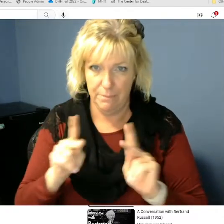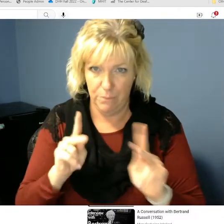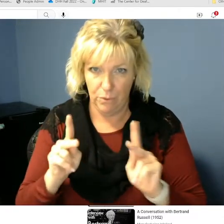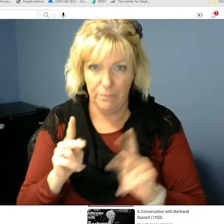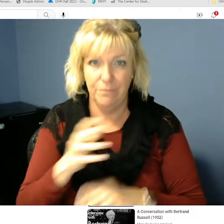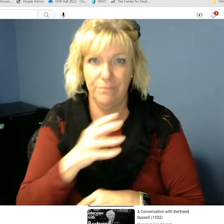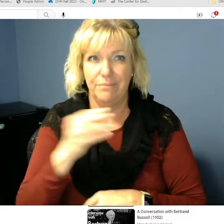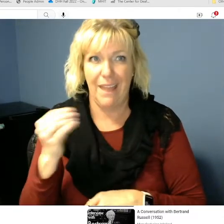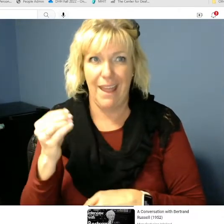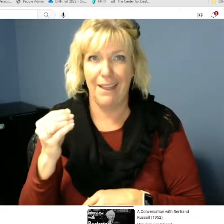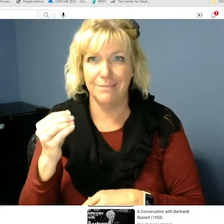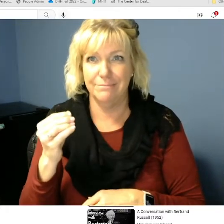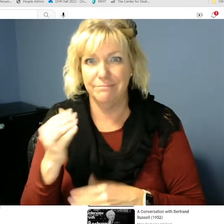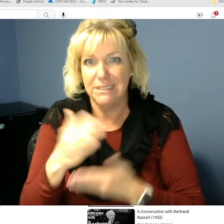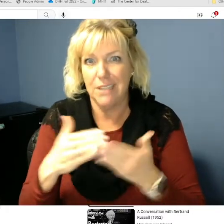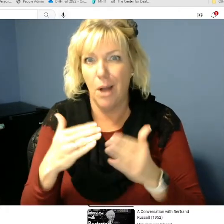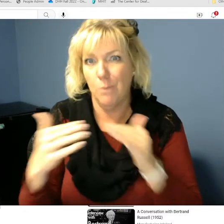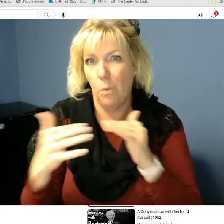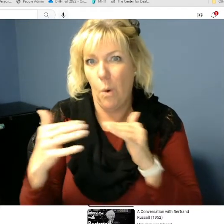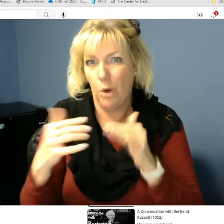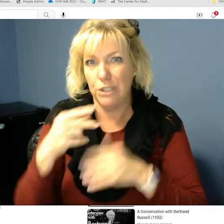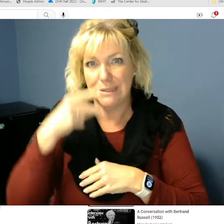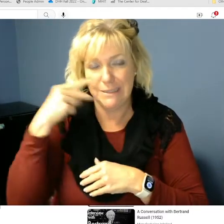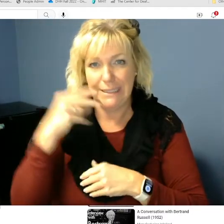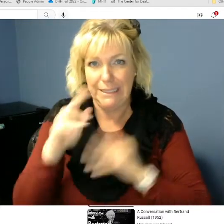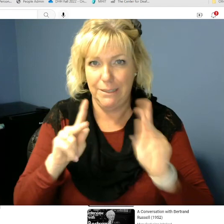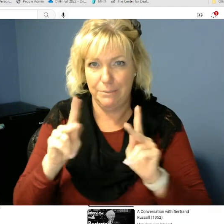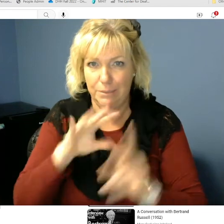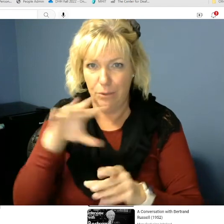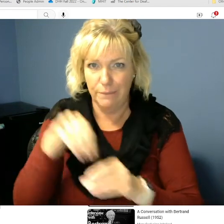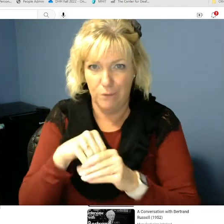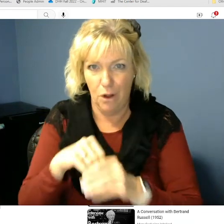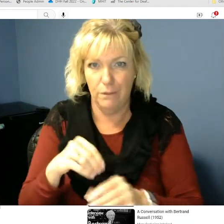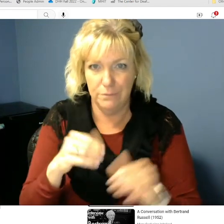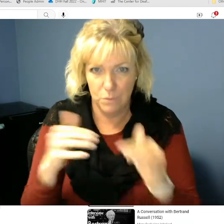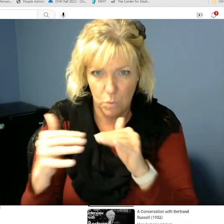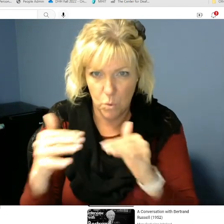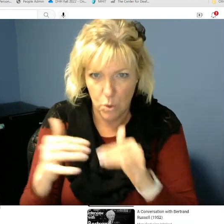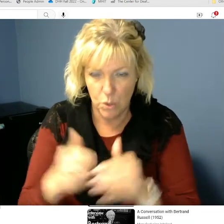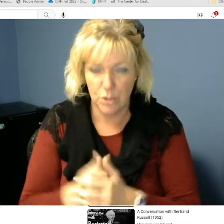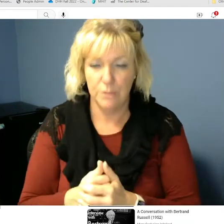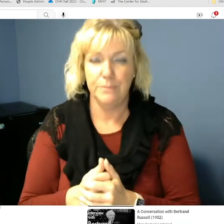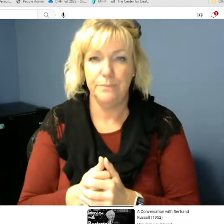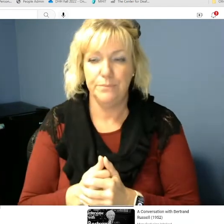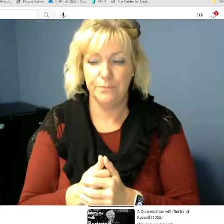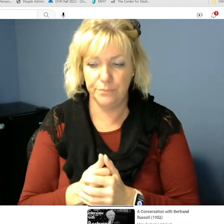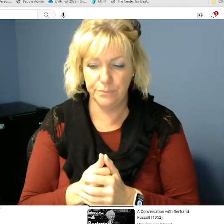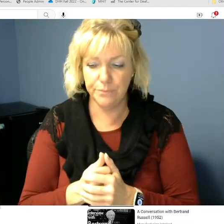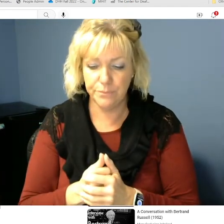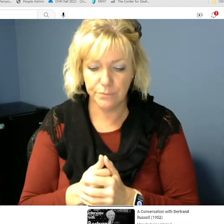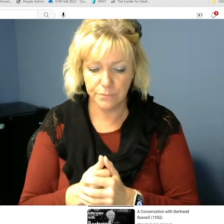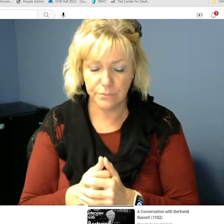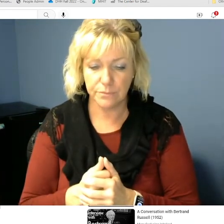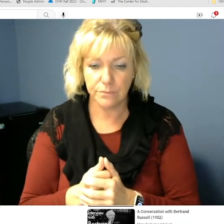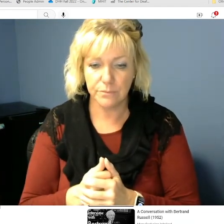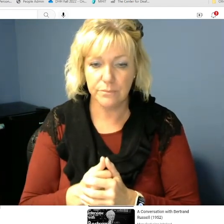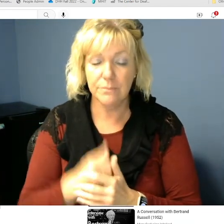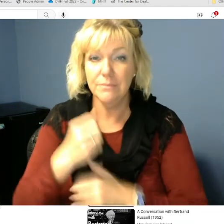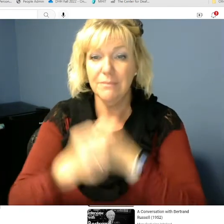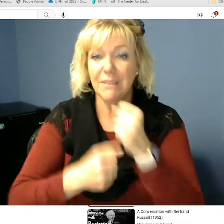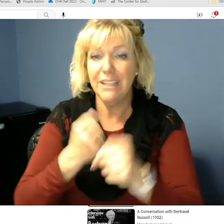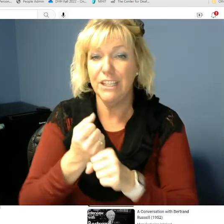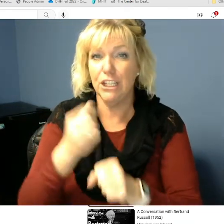Wars, but very much a war against indigenous peoples. We'll start in 1876